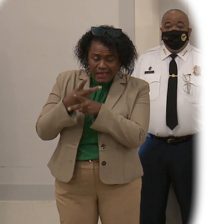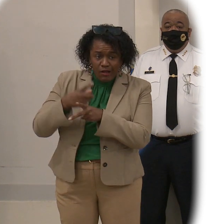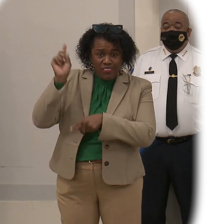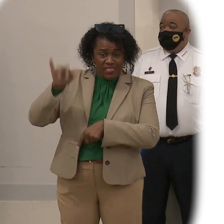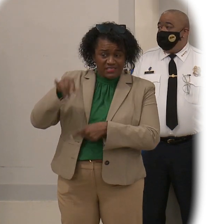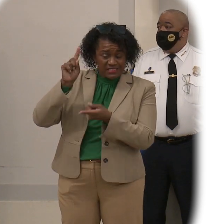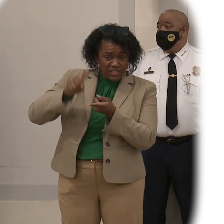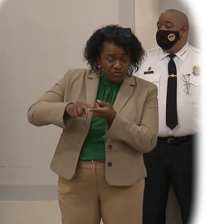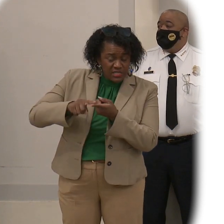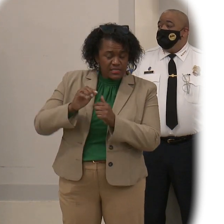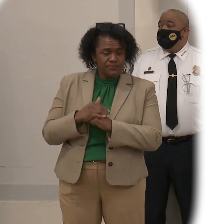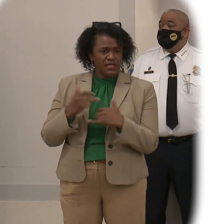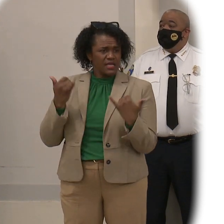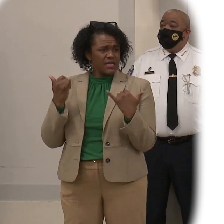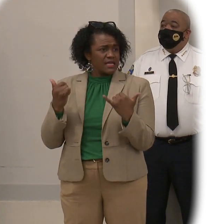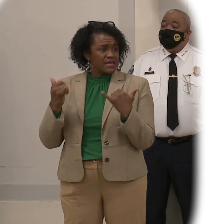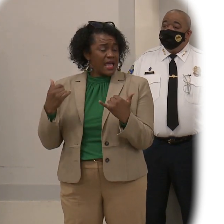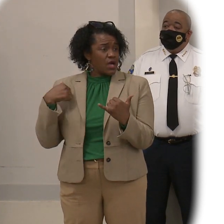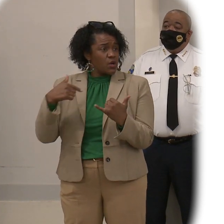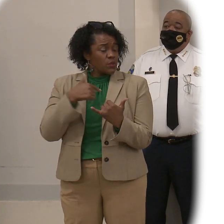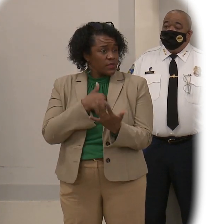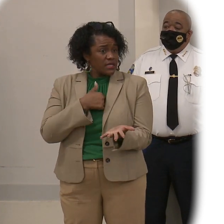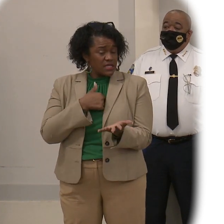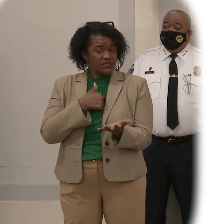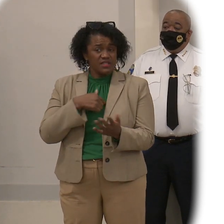decrease. And we have now lost, unfortunately,